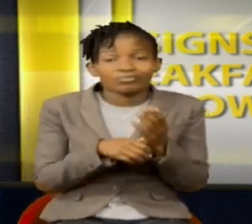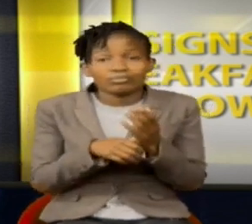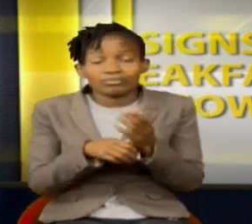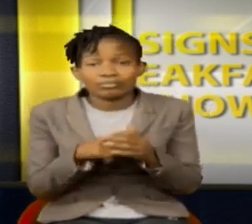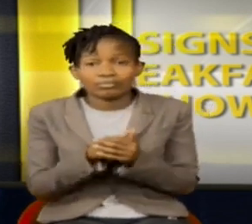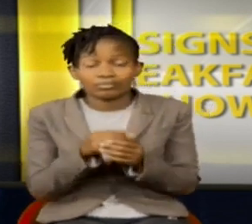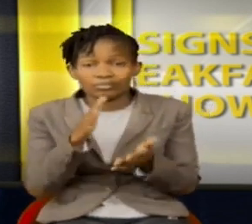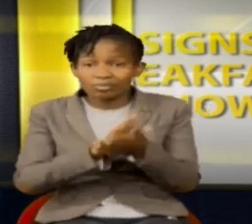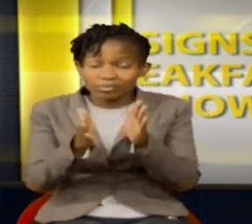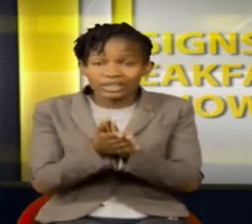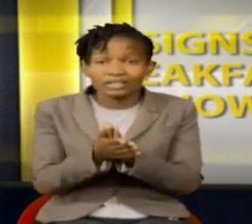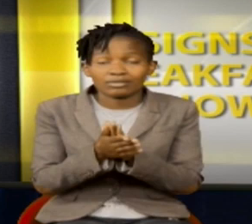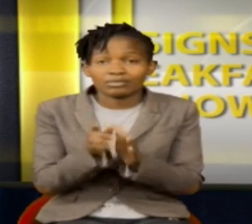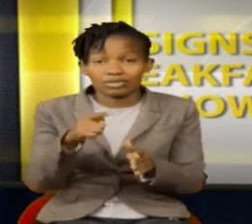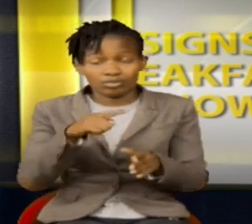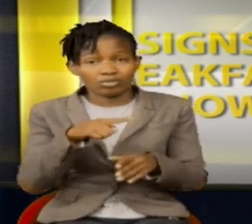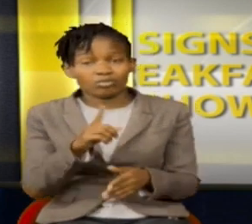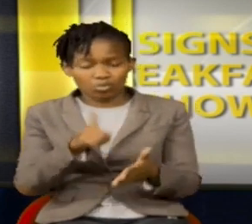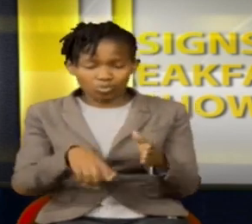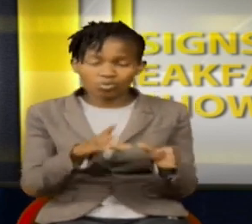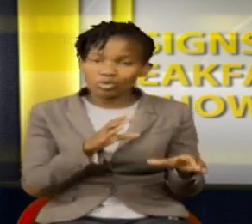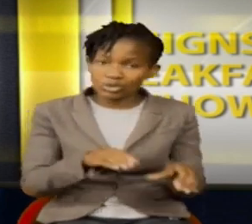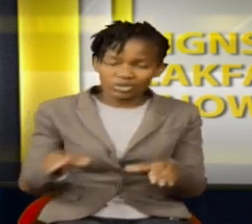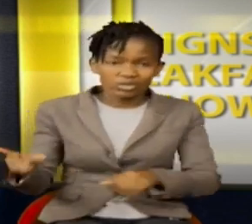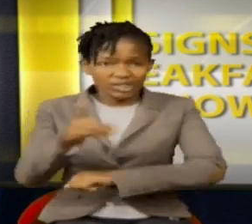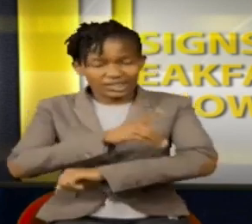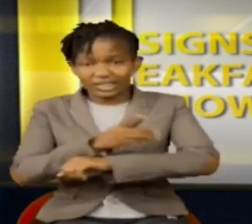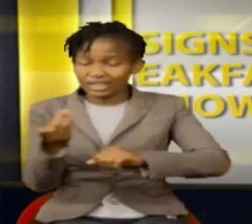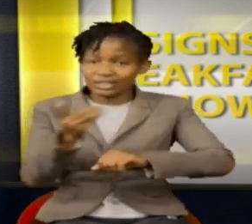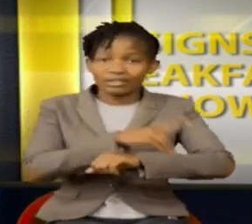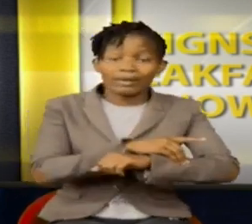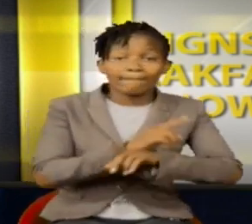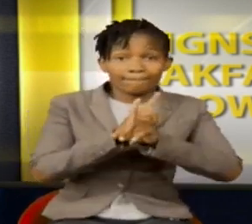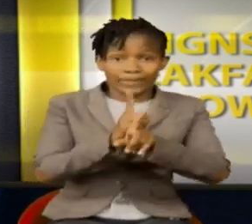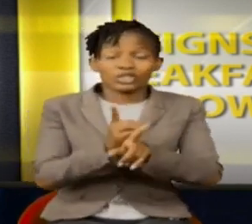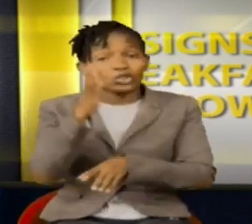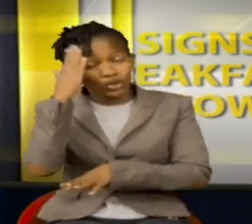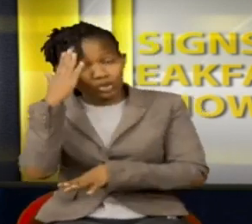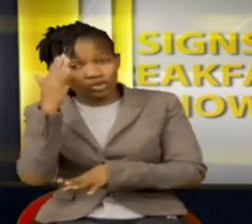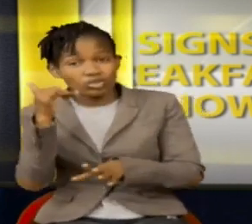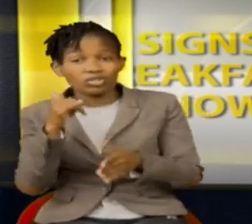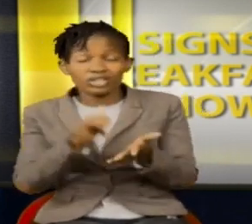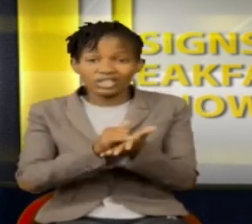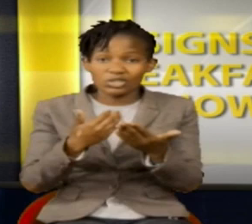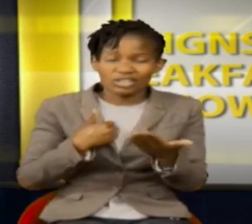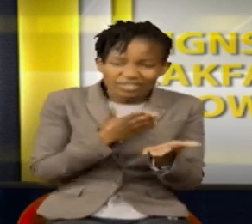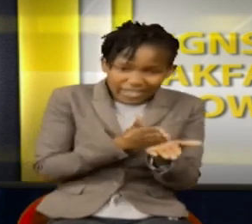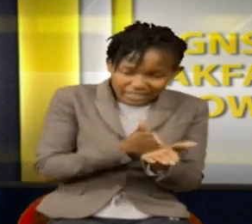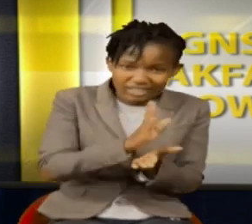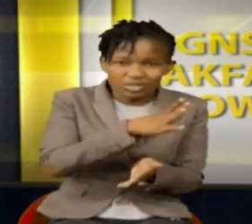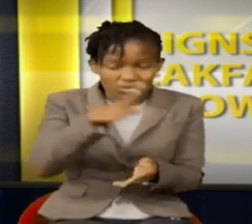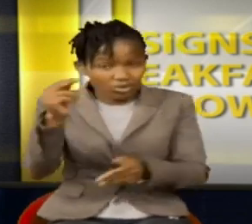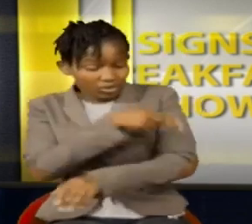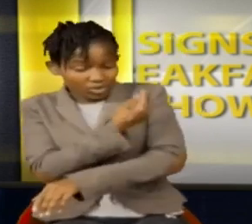Yes. It becomes your career. But young people need to know that they have the right. Yes. To seek health care, they